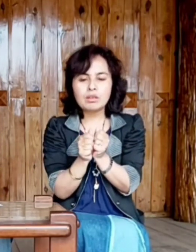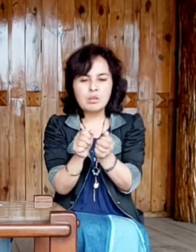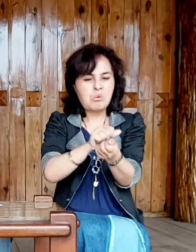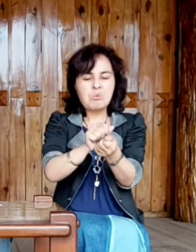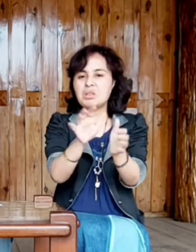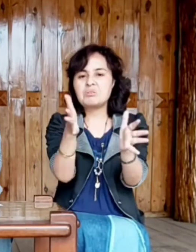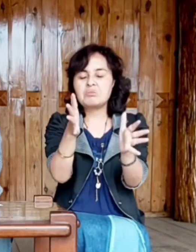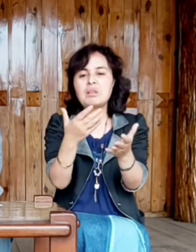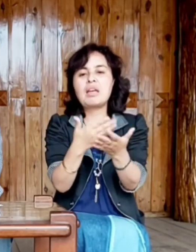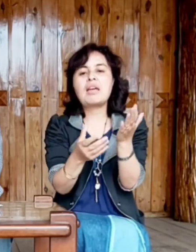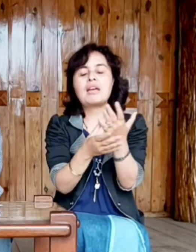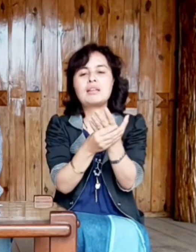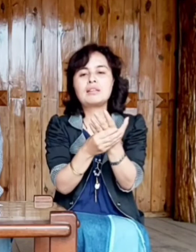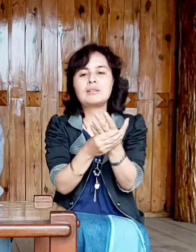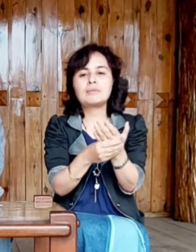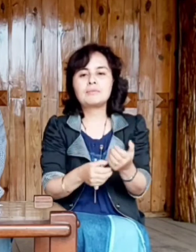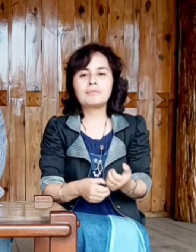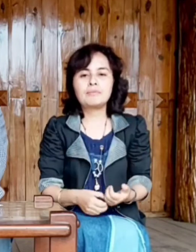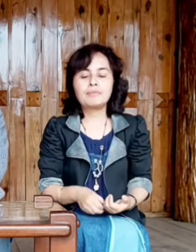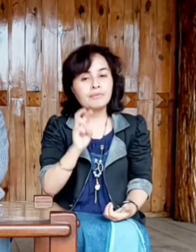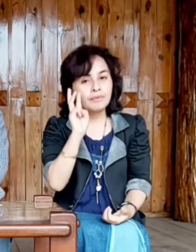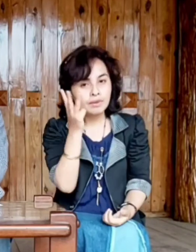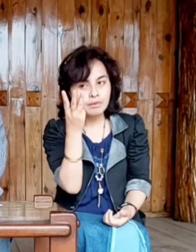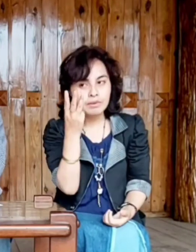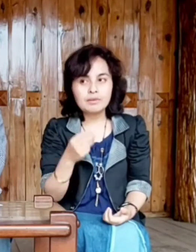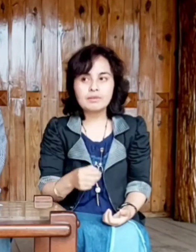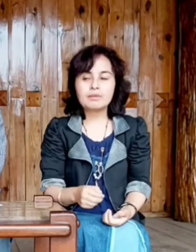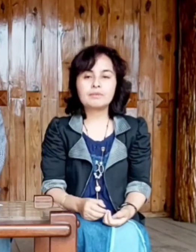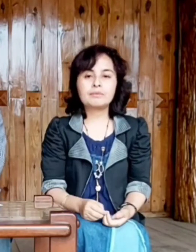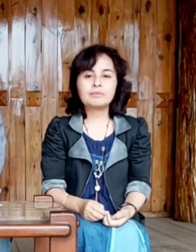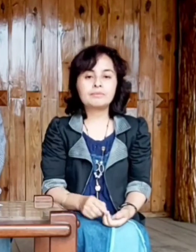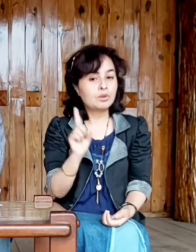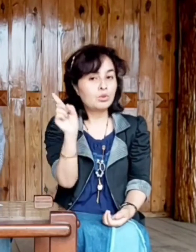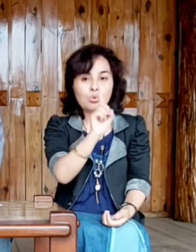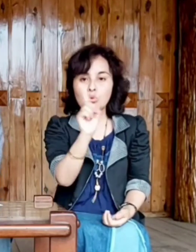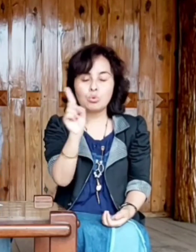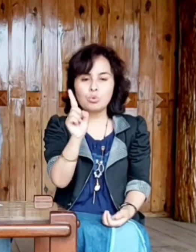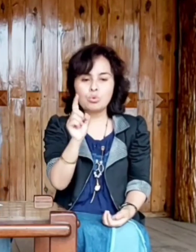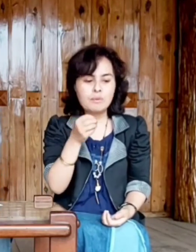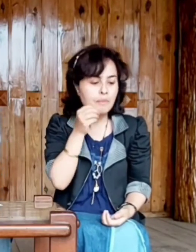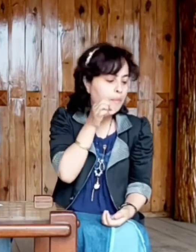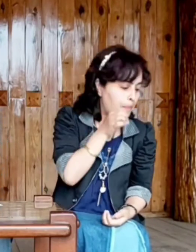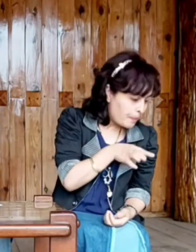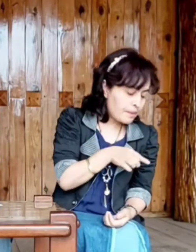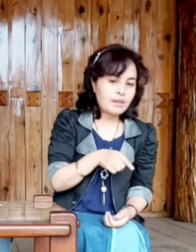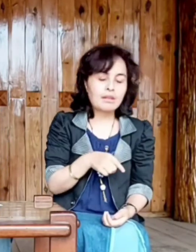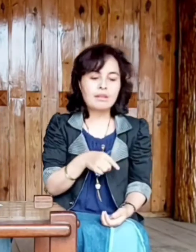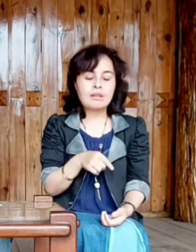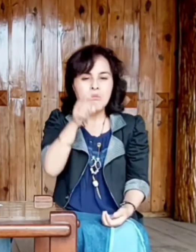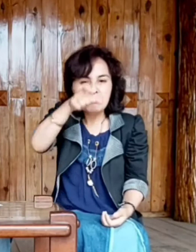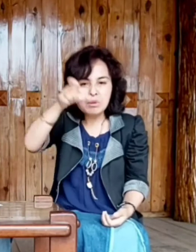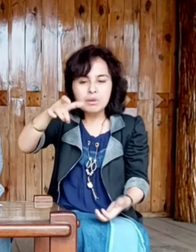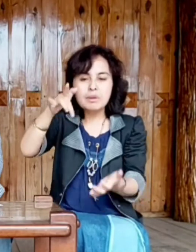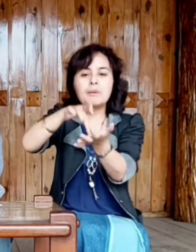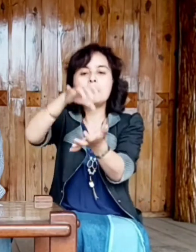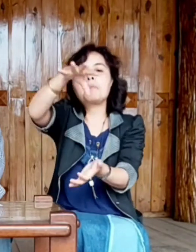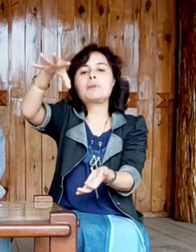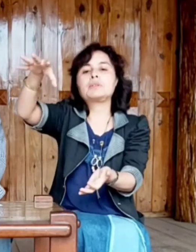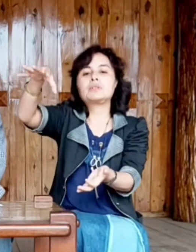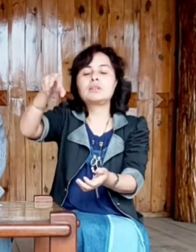unwashed hands. Number 3, don't spit in public